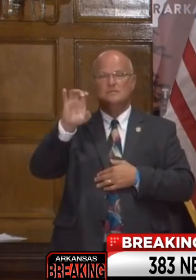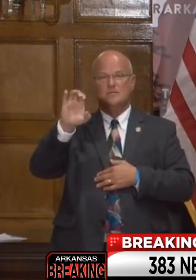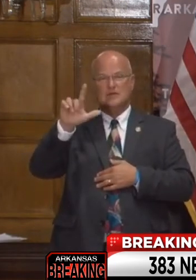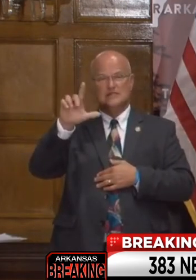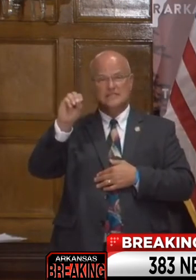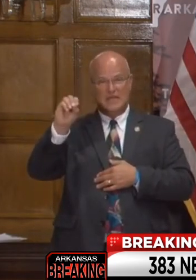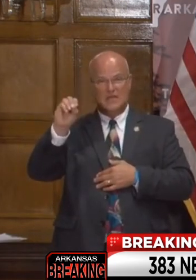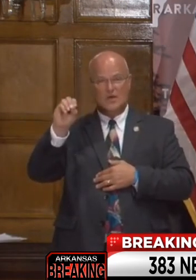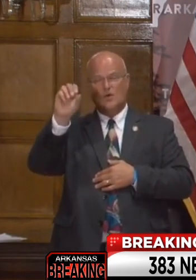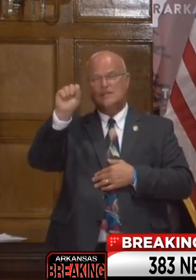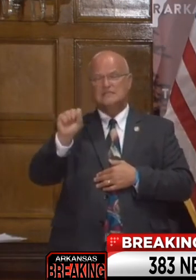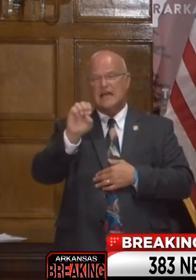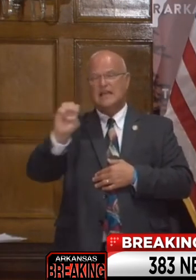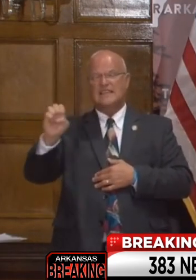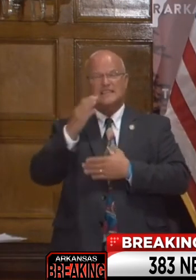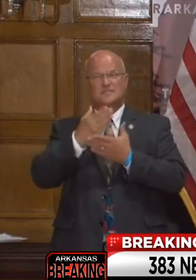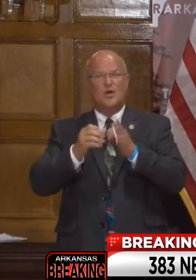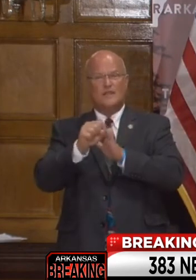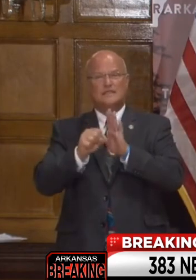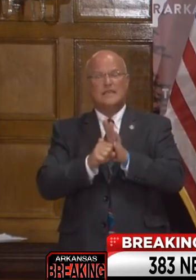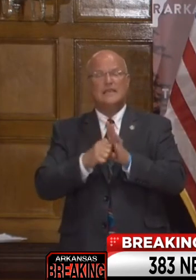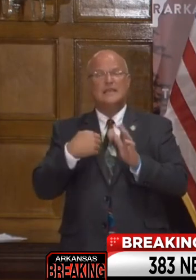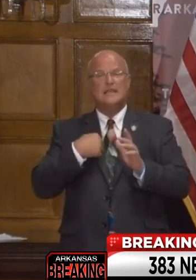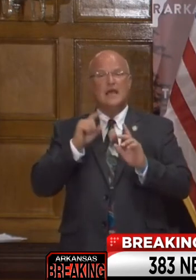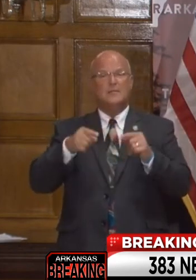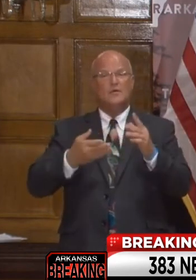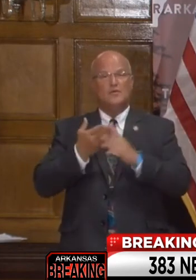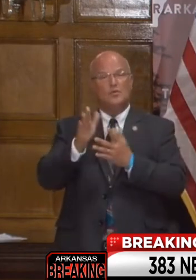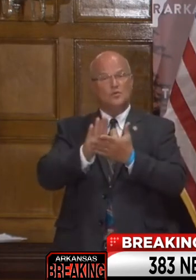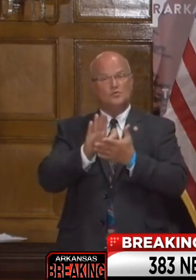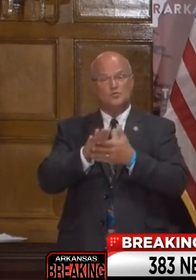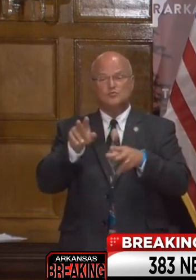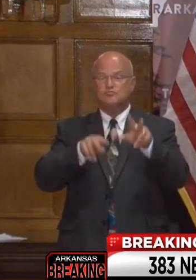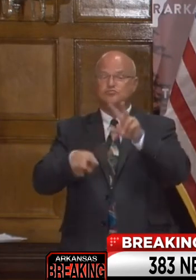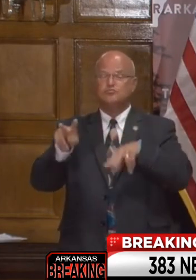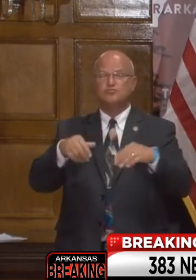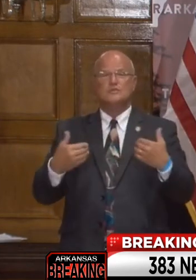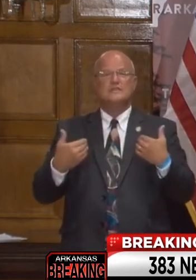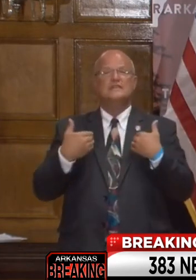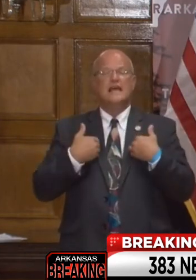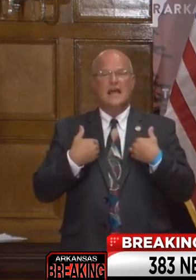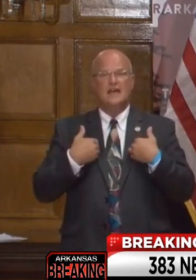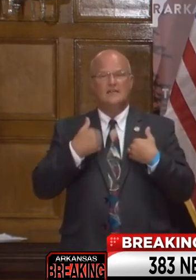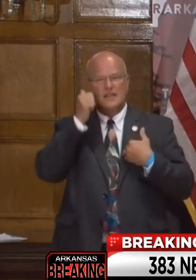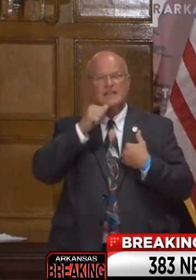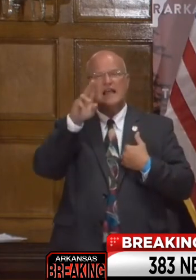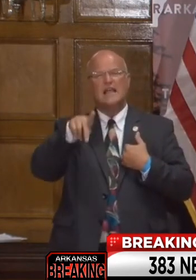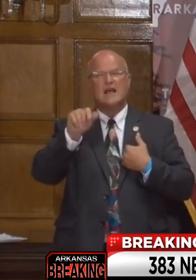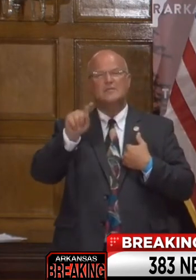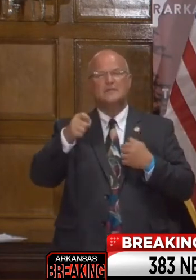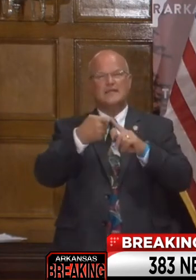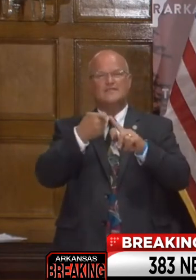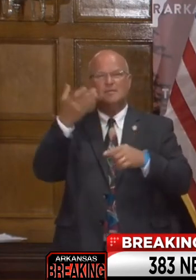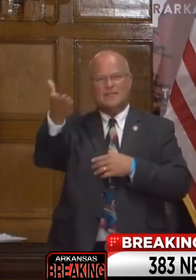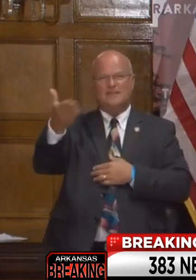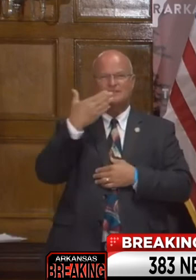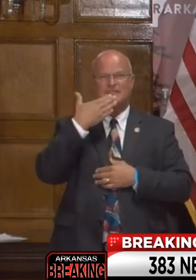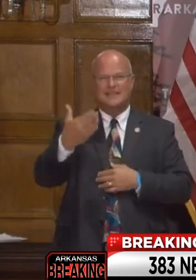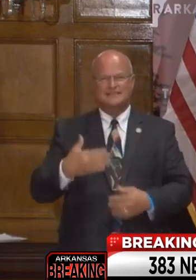down to the southeast part of the state, and I'll be going through a school there as well as having our daily update from